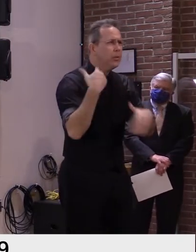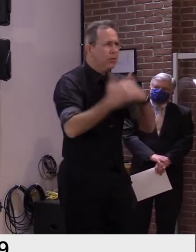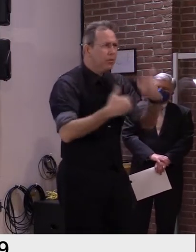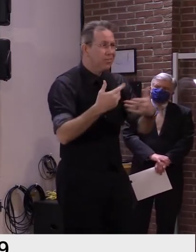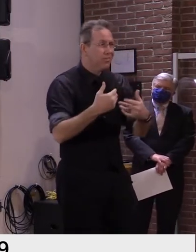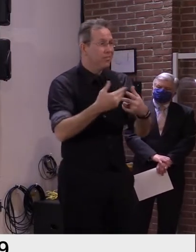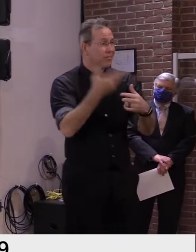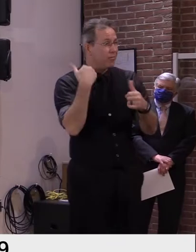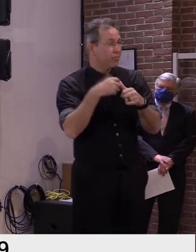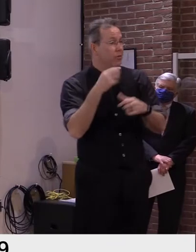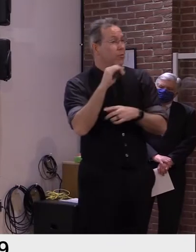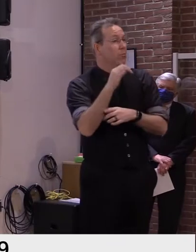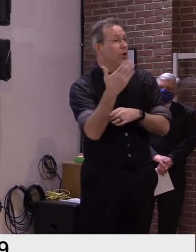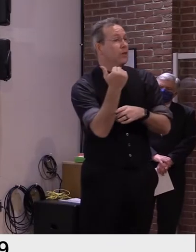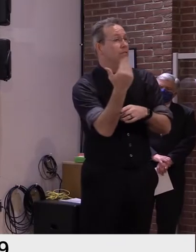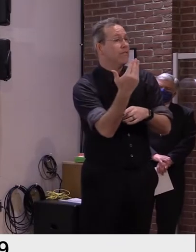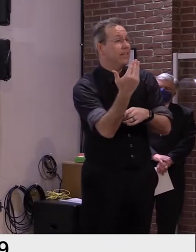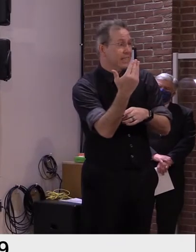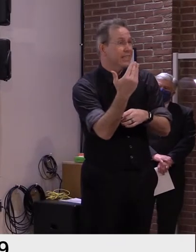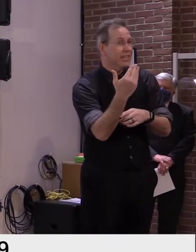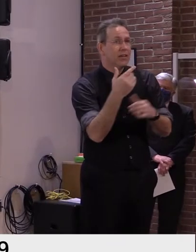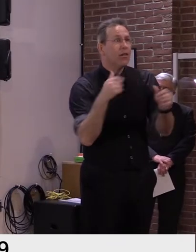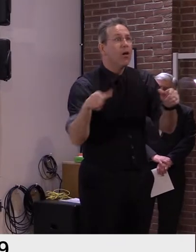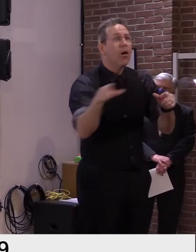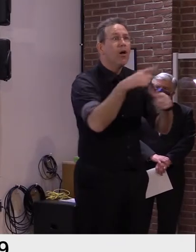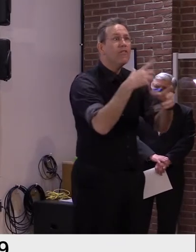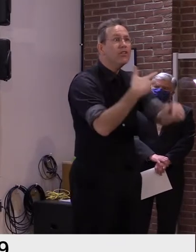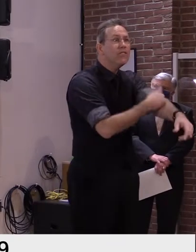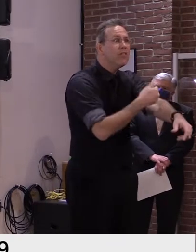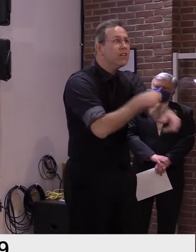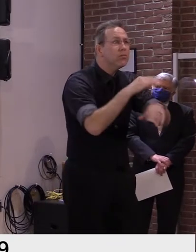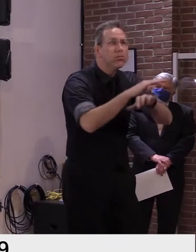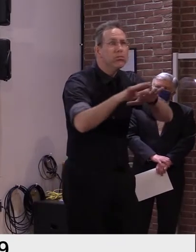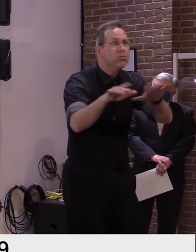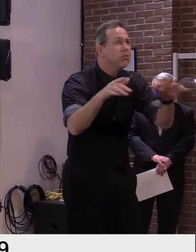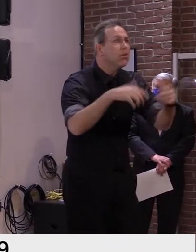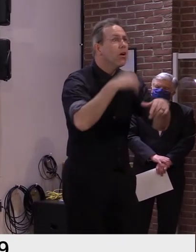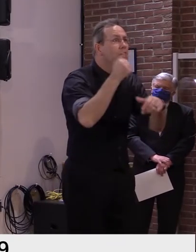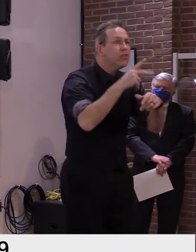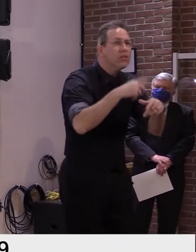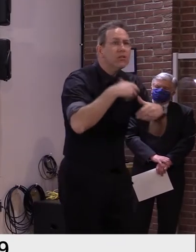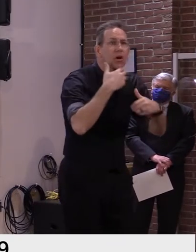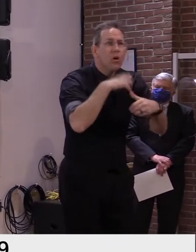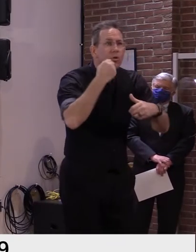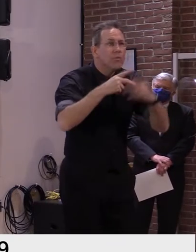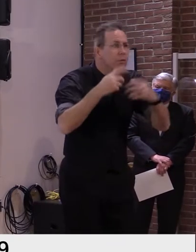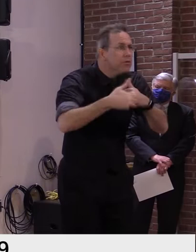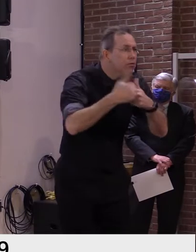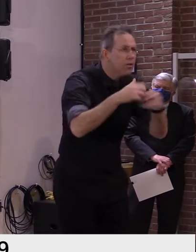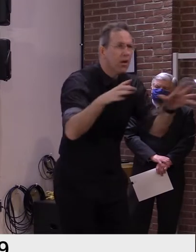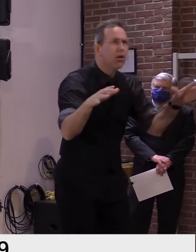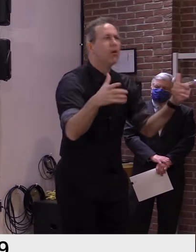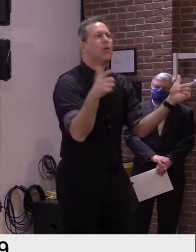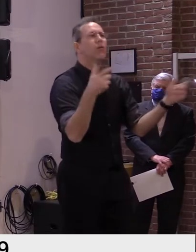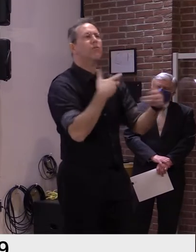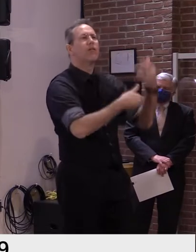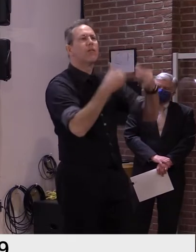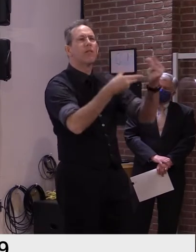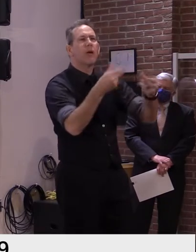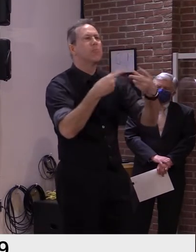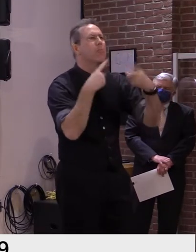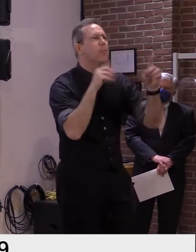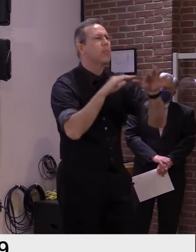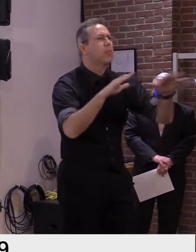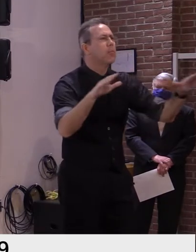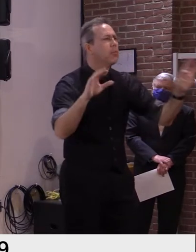over the age of 16 who are at the highest risk of severe illness and death, whether due to age or a health condition, will be able to